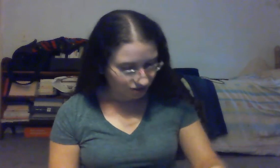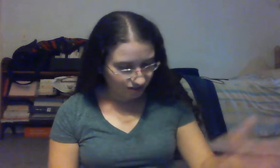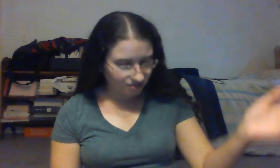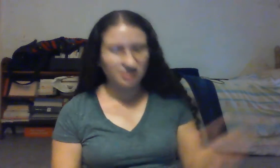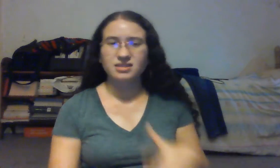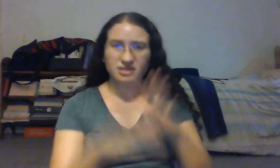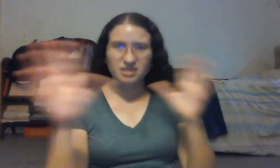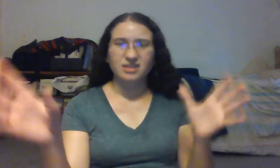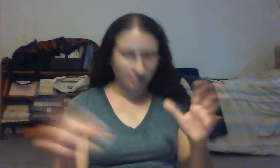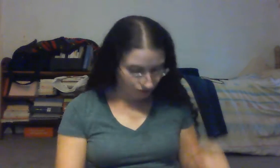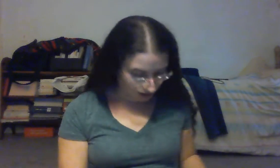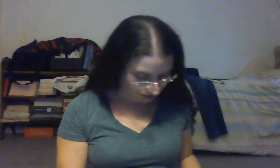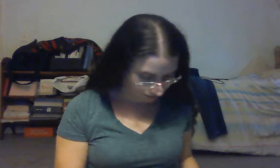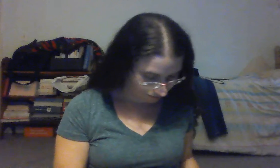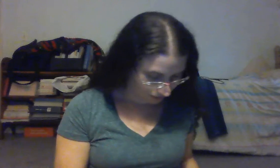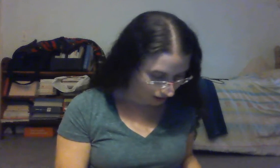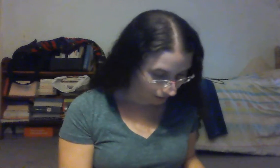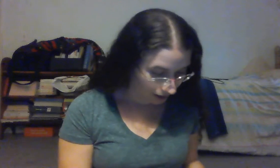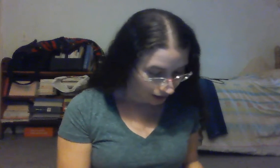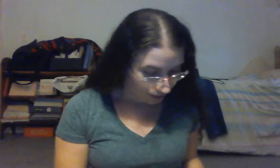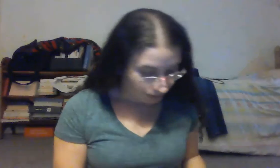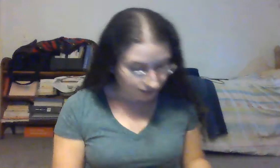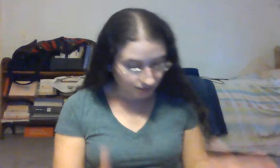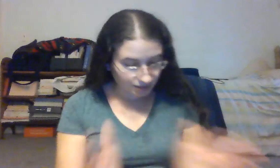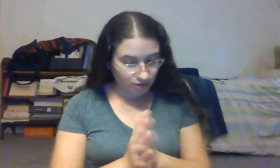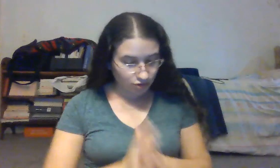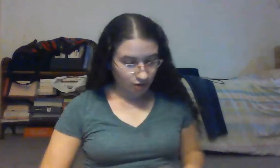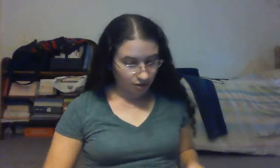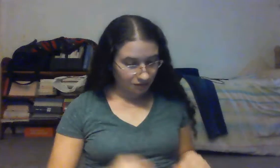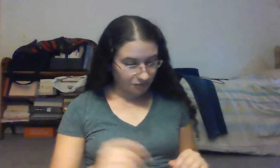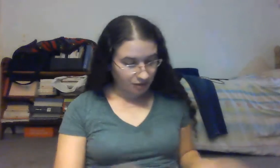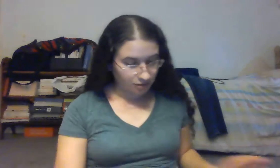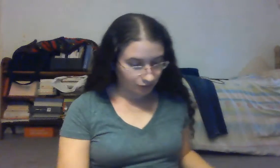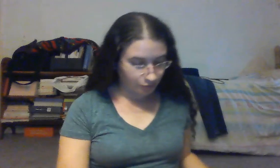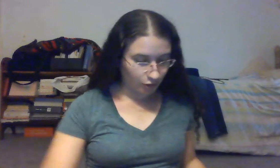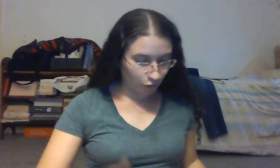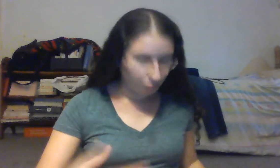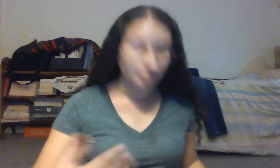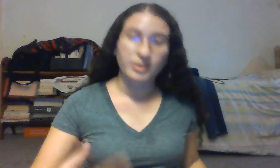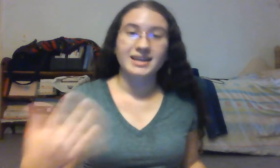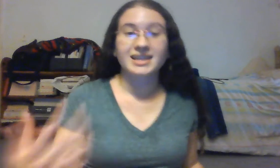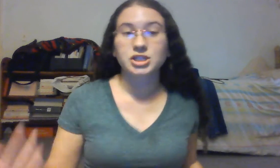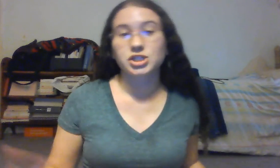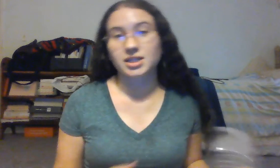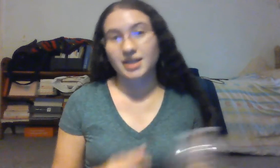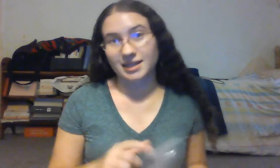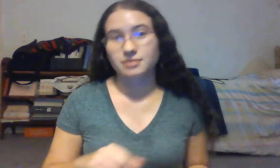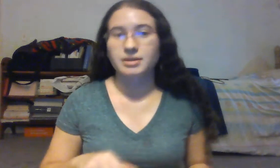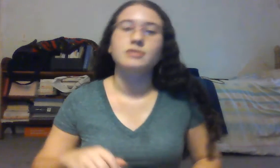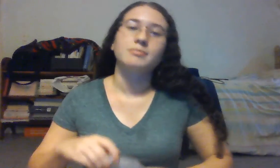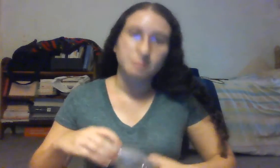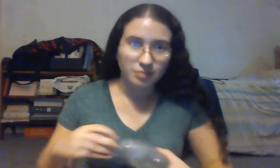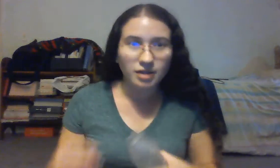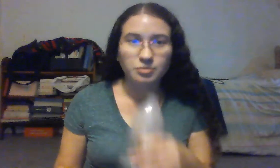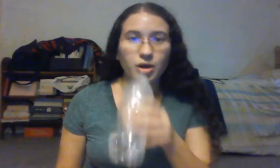Other sentences, I think you get it. Anyway, basic sentence structure of directional verbs incorporating he, she, it, right? So other